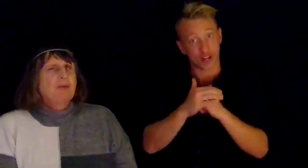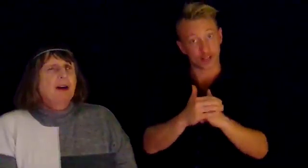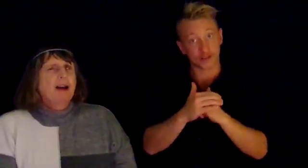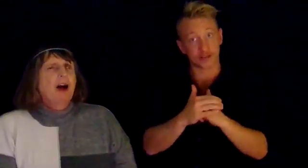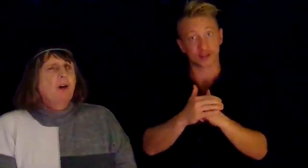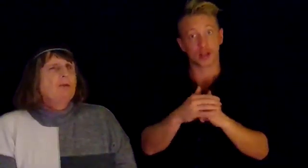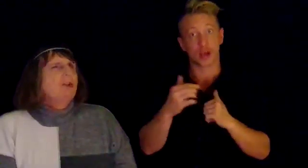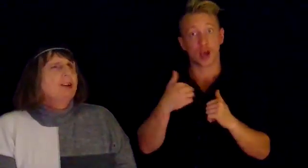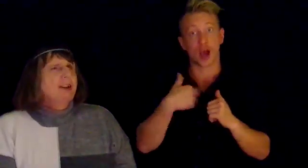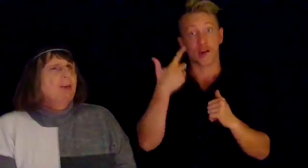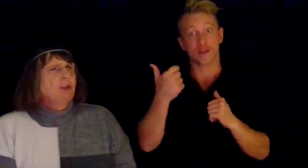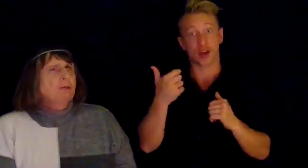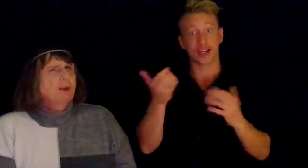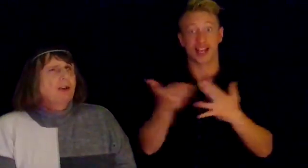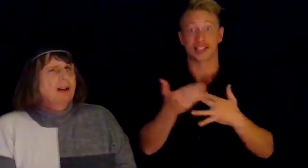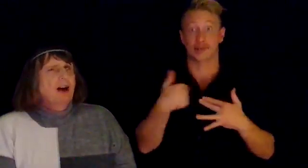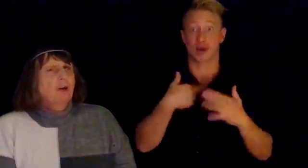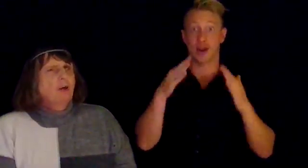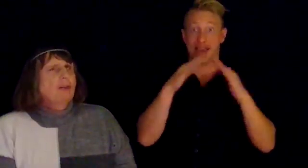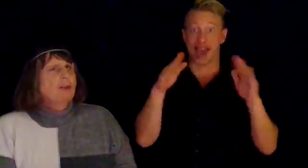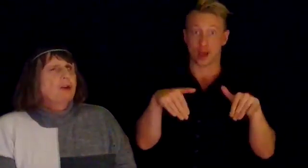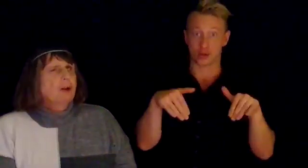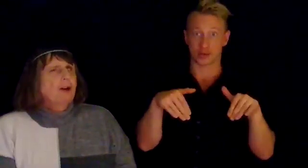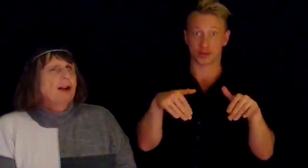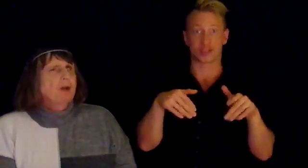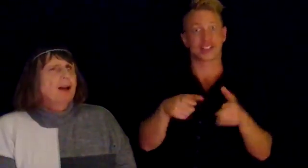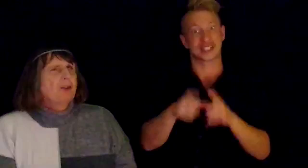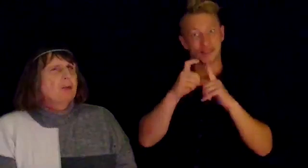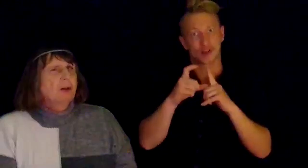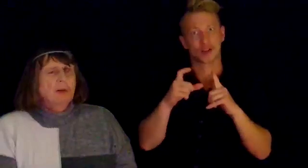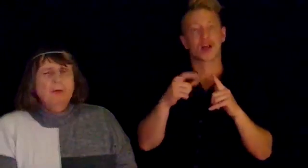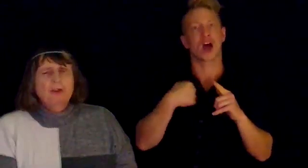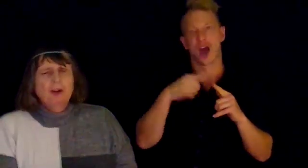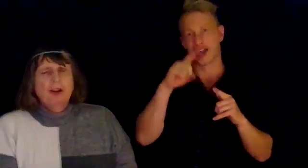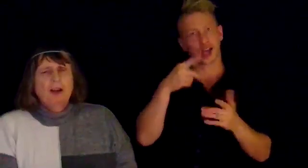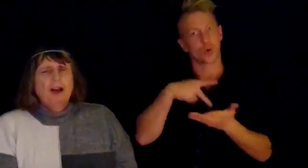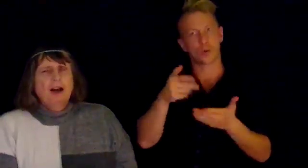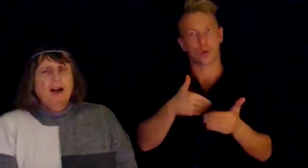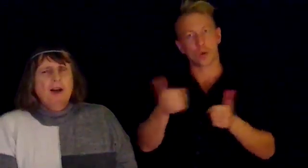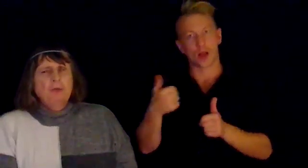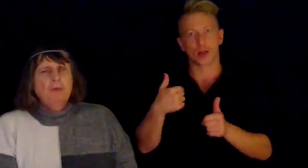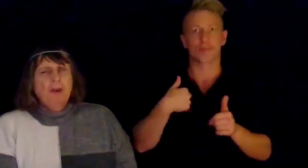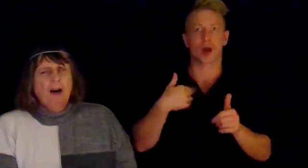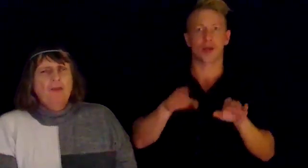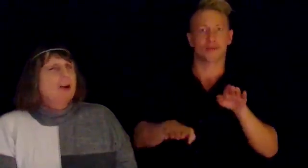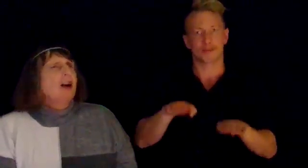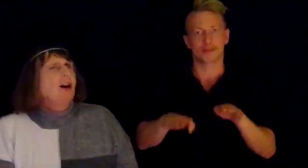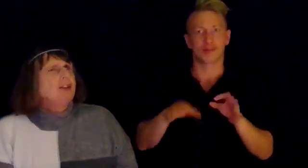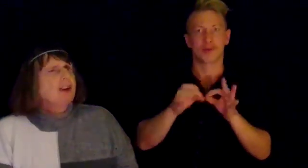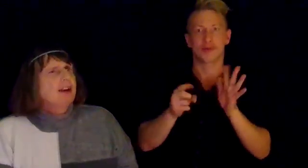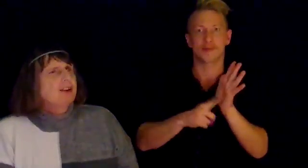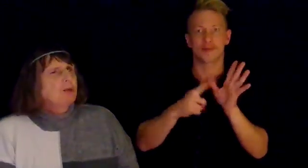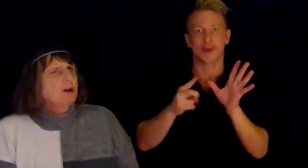accessing my home very difficult because I can't walk very well. I have balance problems. I'm